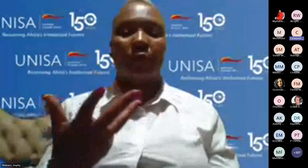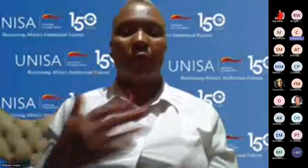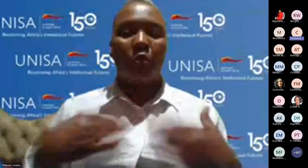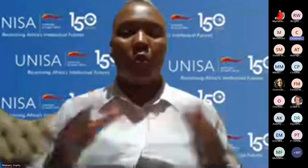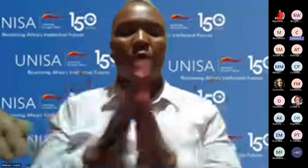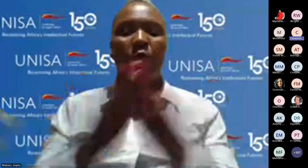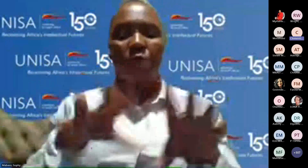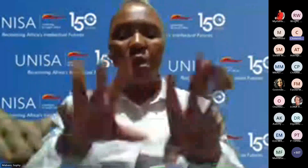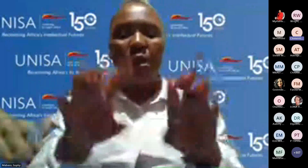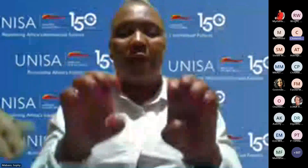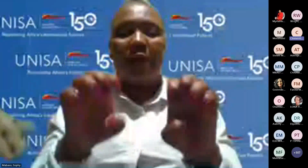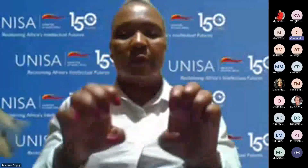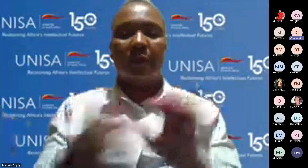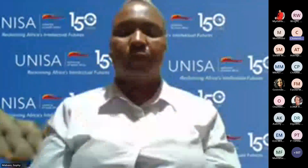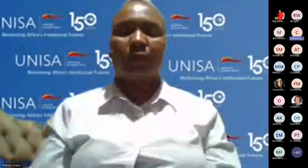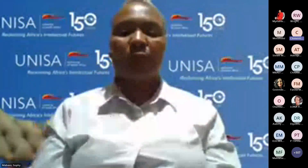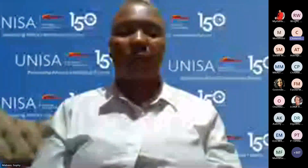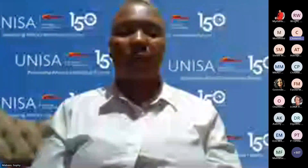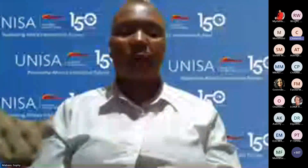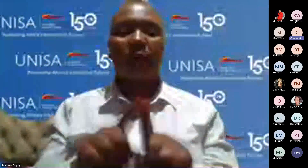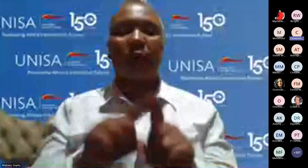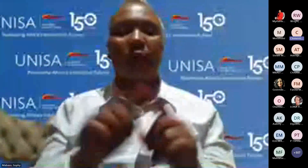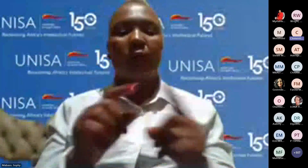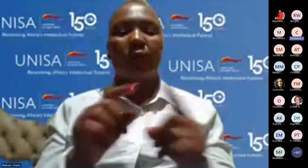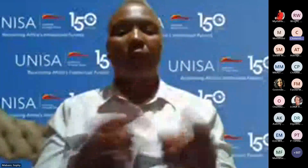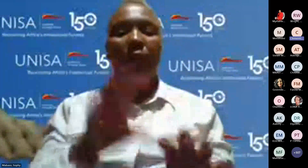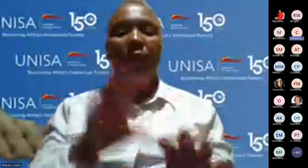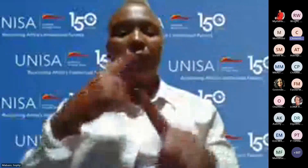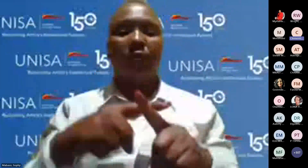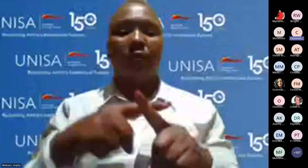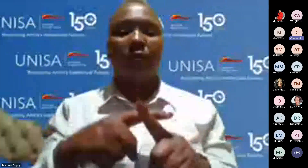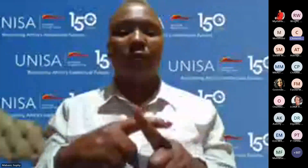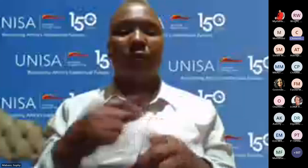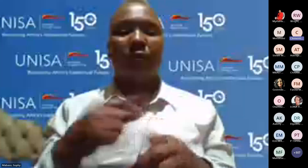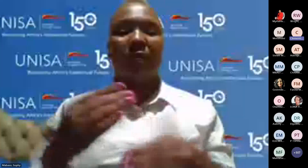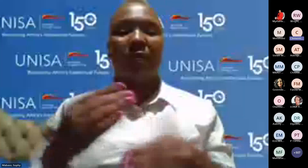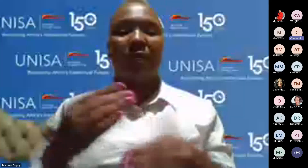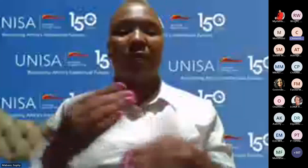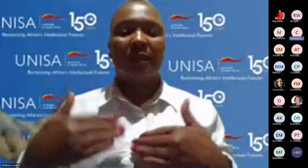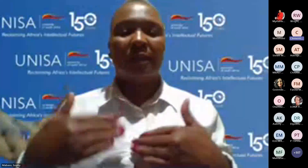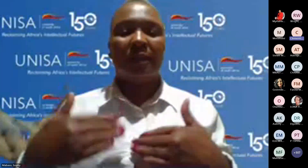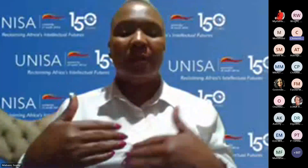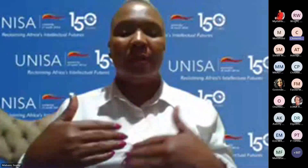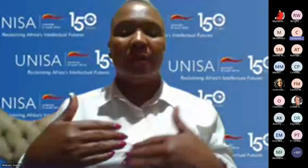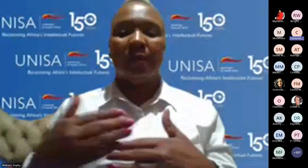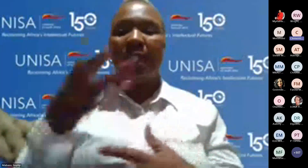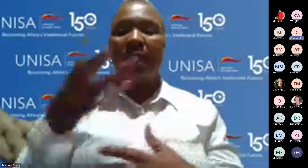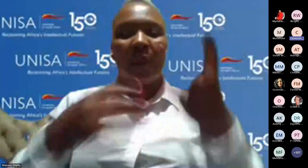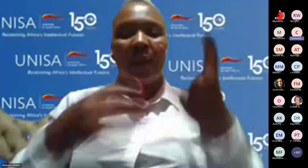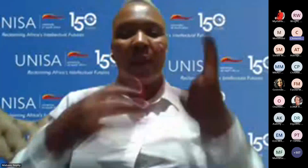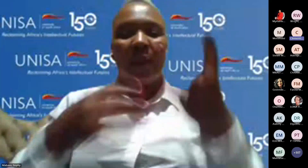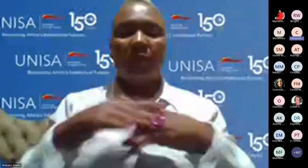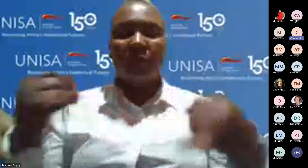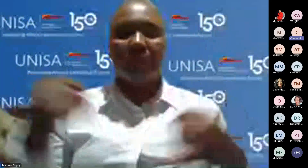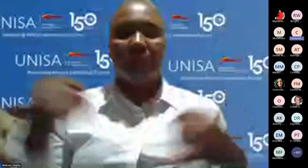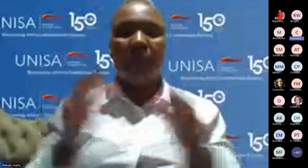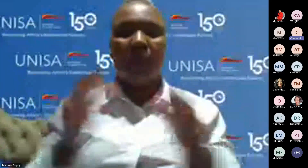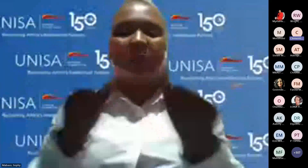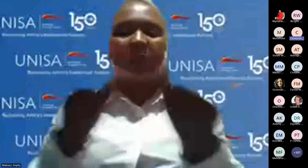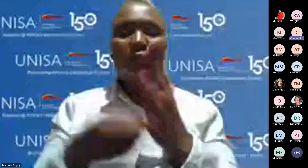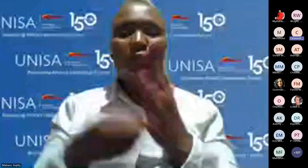exam. For example, I am doing distance learning online. So the prescribed material that I have is